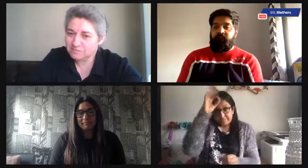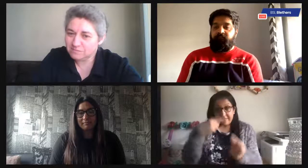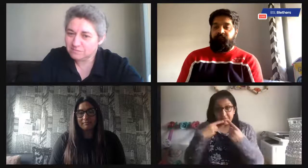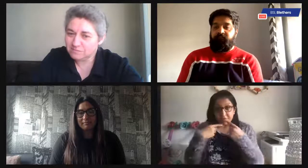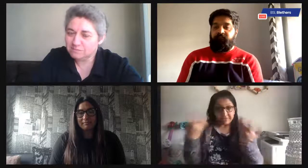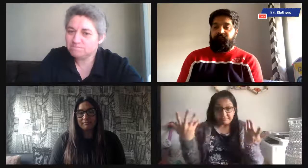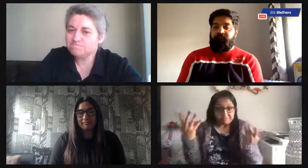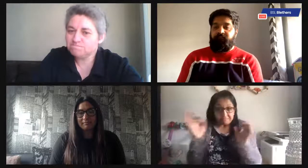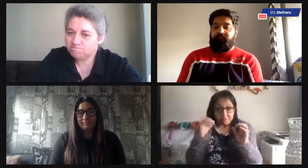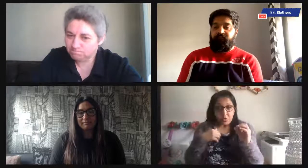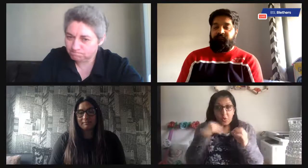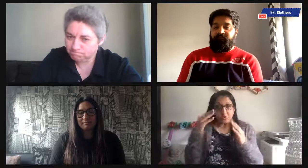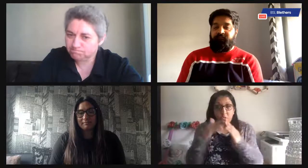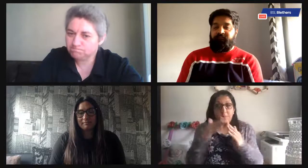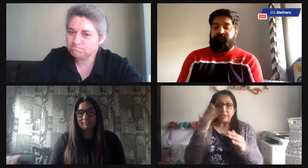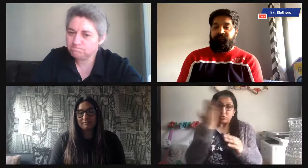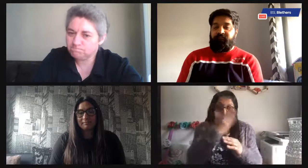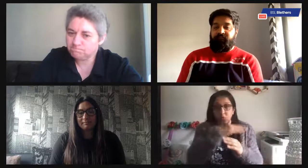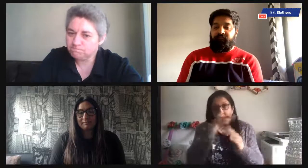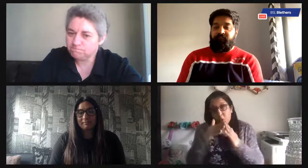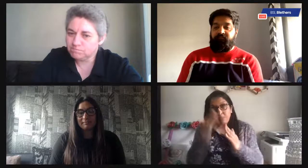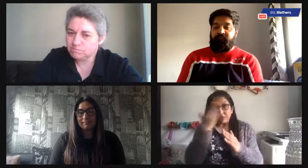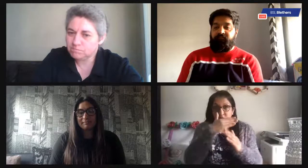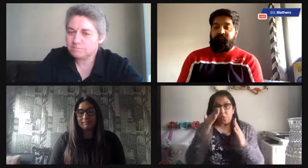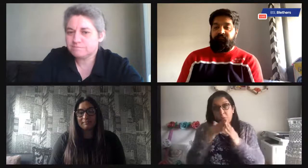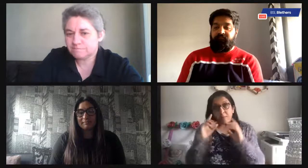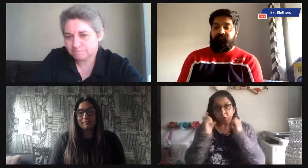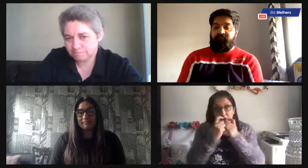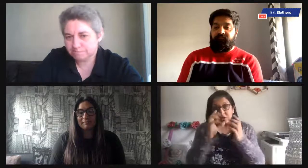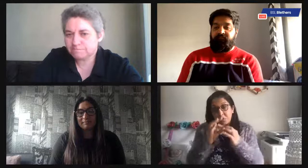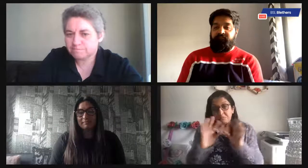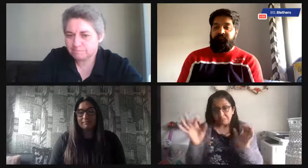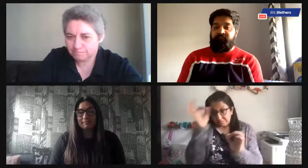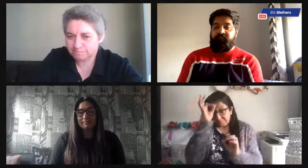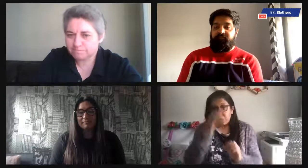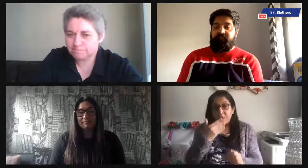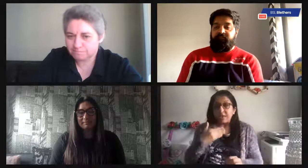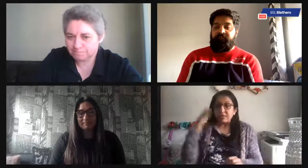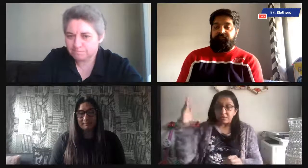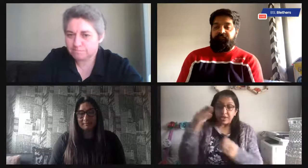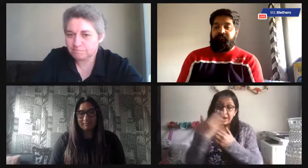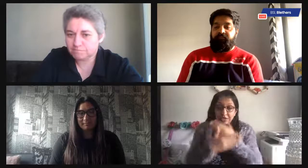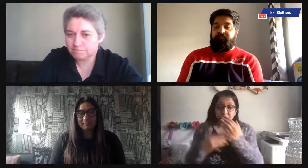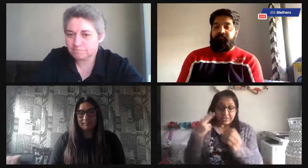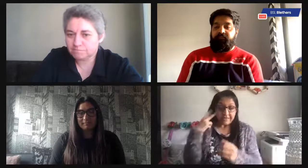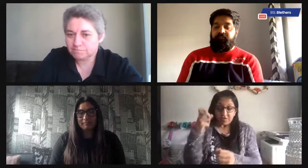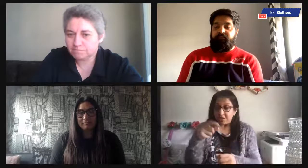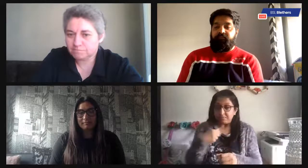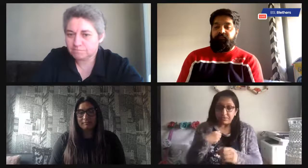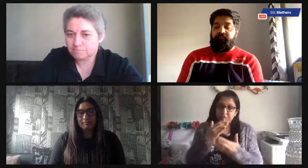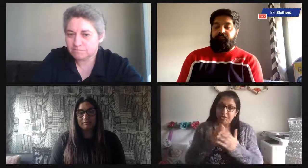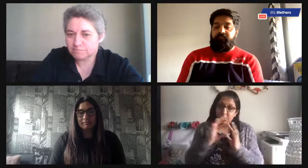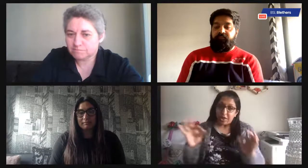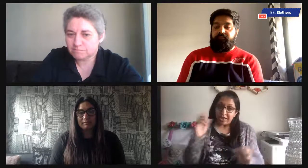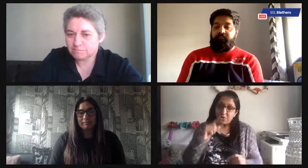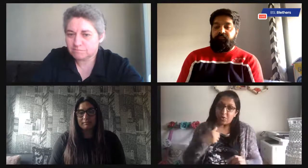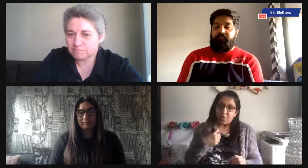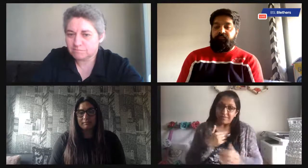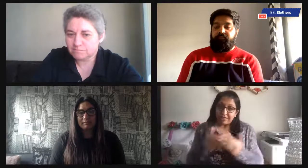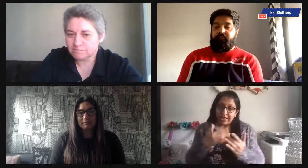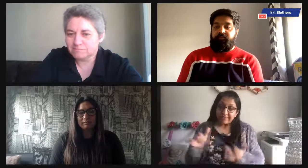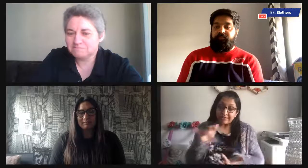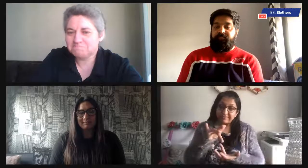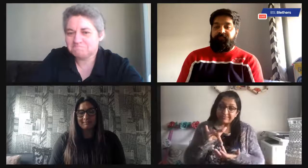because before that I knew nothing. I knew no information. I went home to school, college to school, home to school, all of that. I